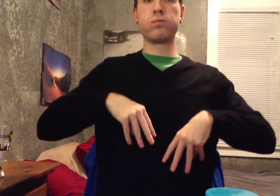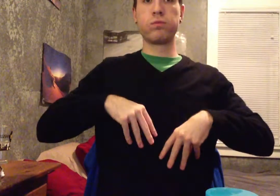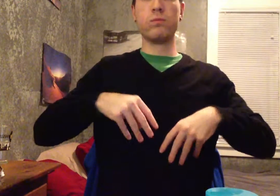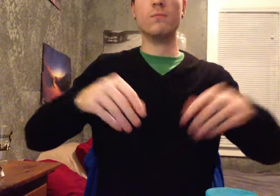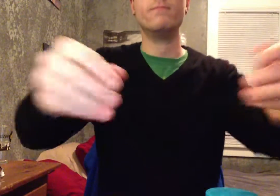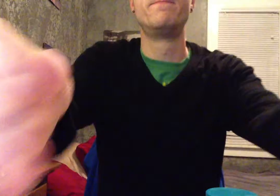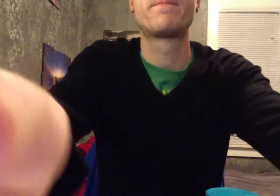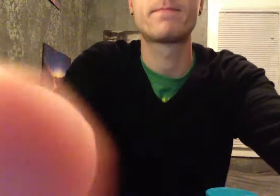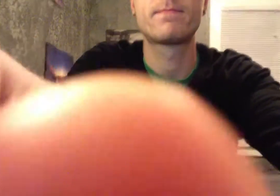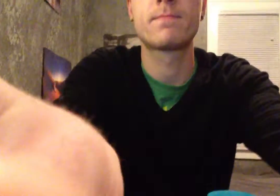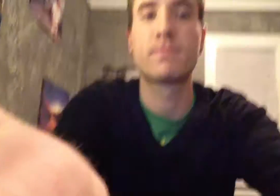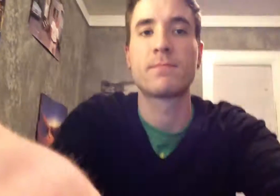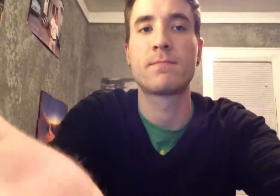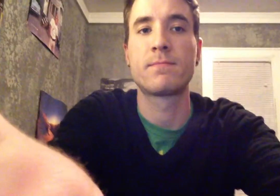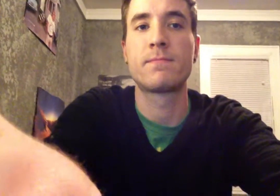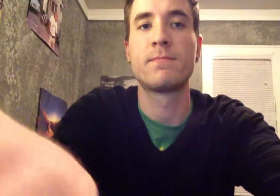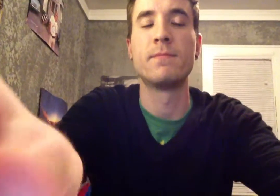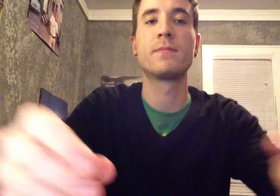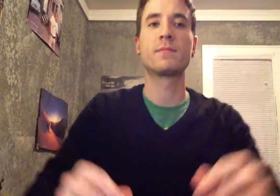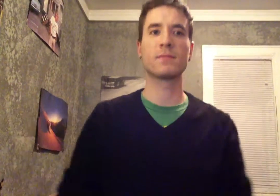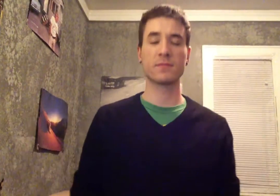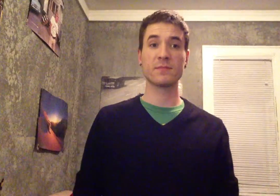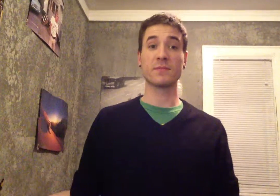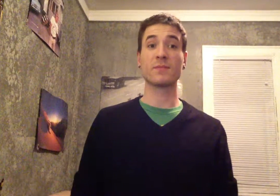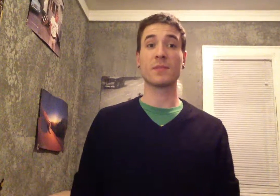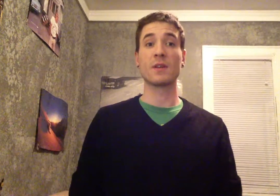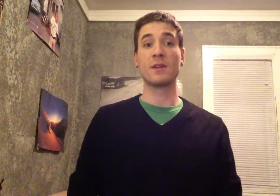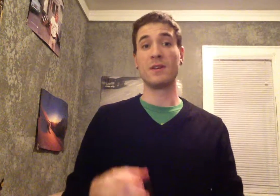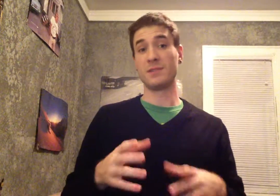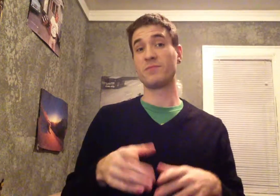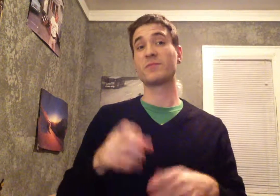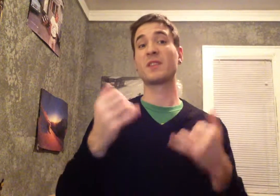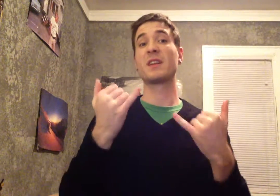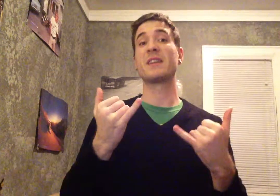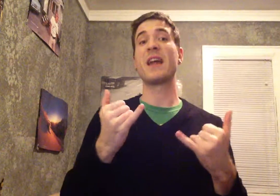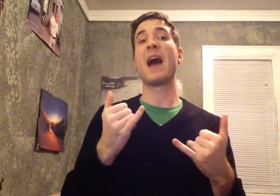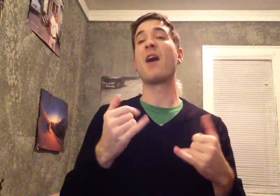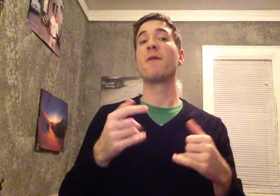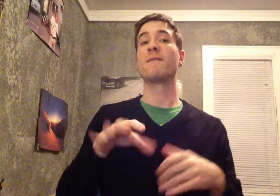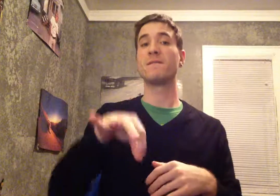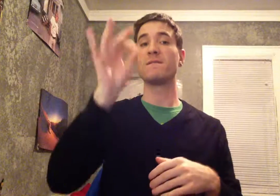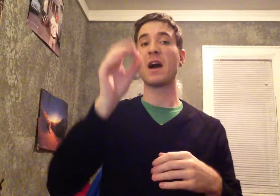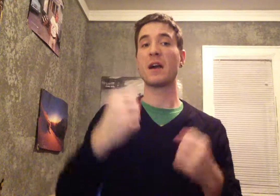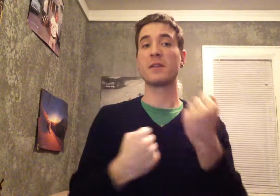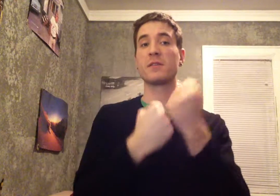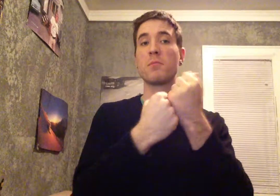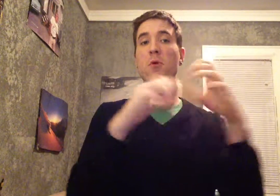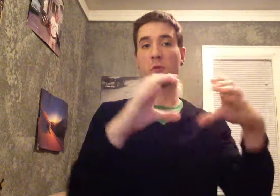diabetes resources in your community and online, such as DLife. If you are fully informed, you can